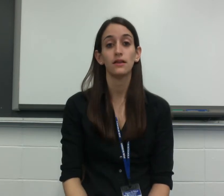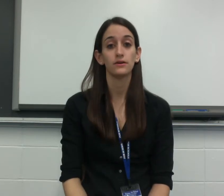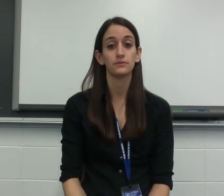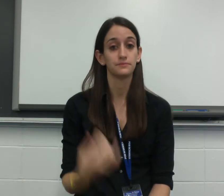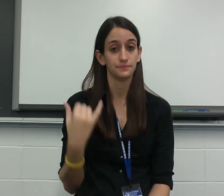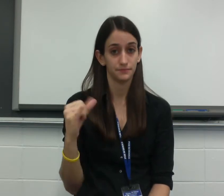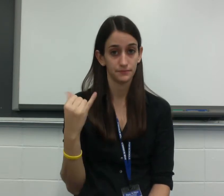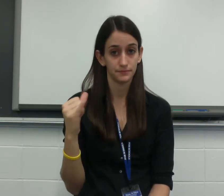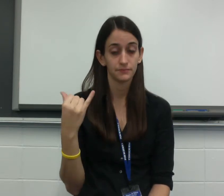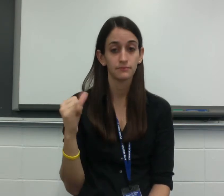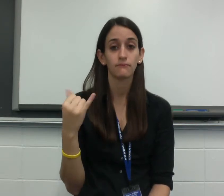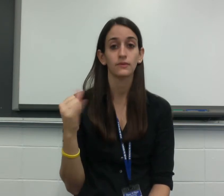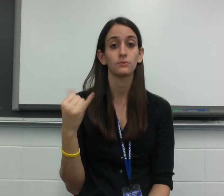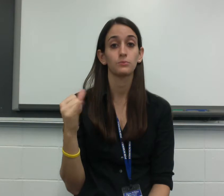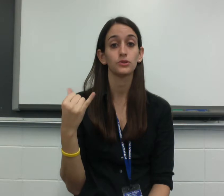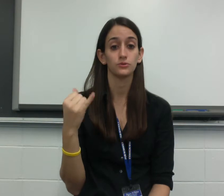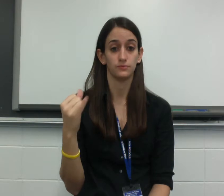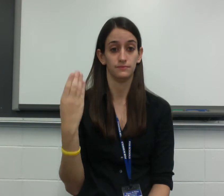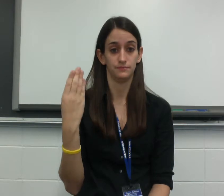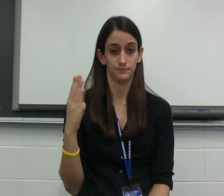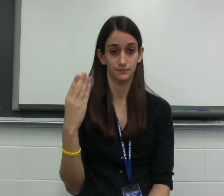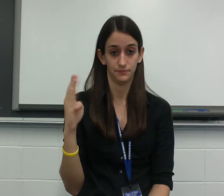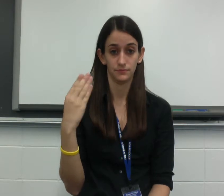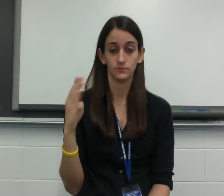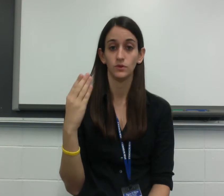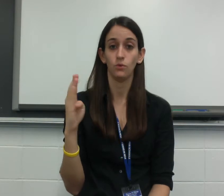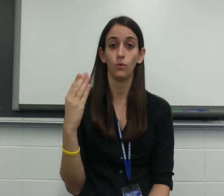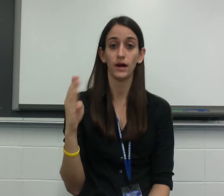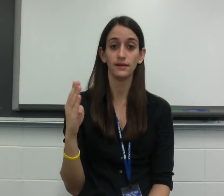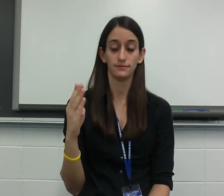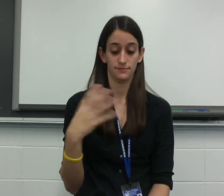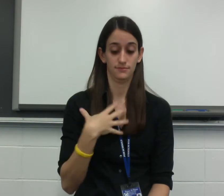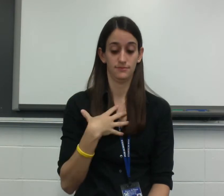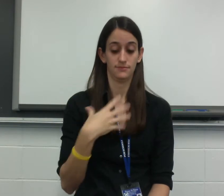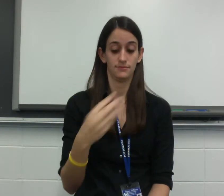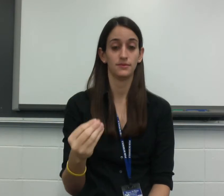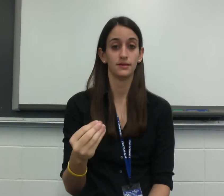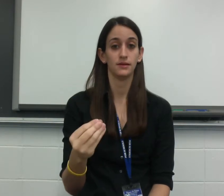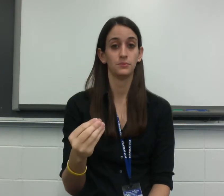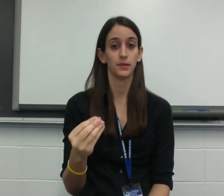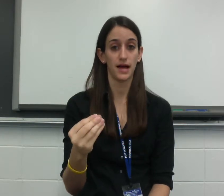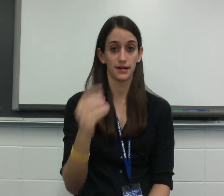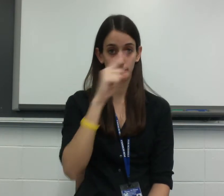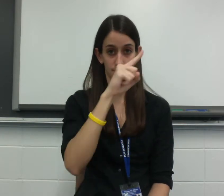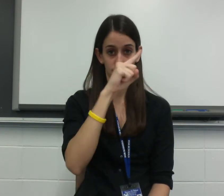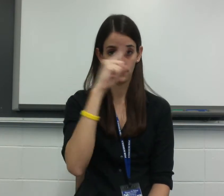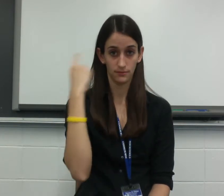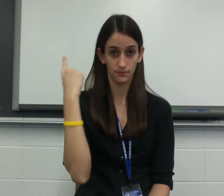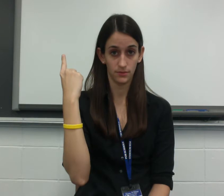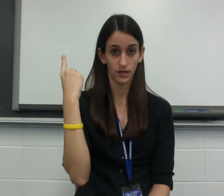yellow, blue, white, black. Be careful